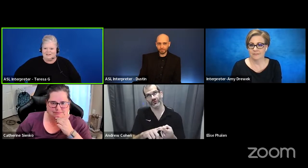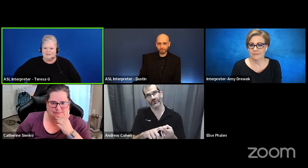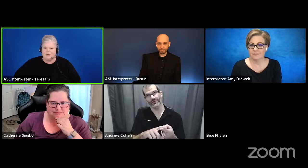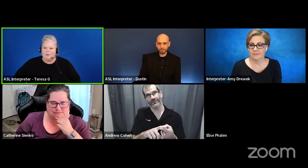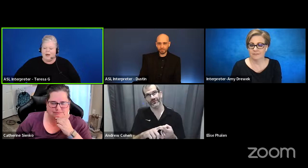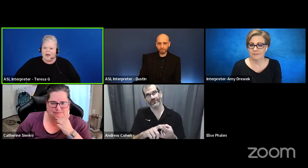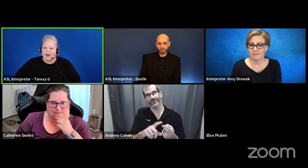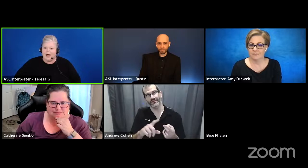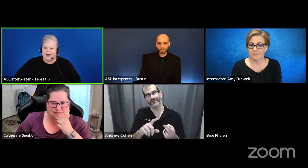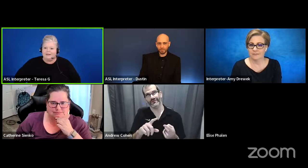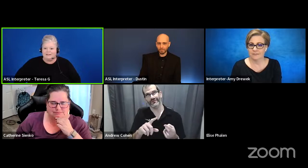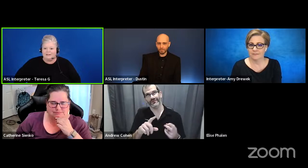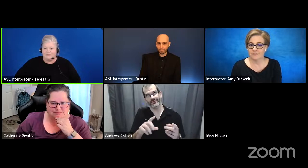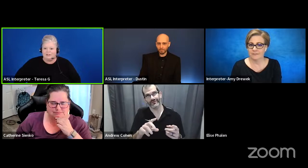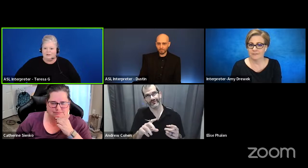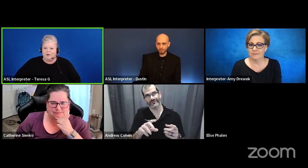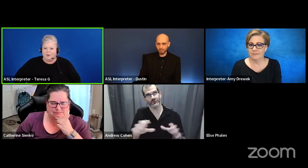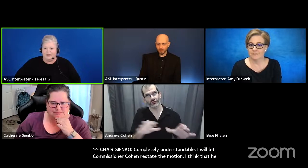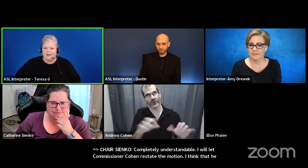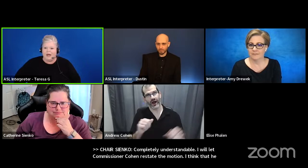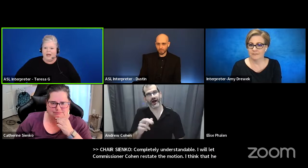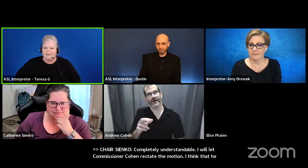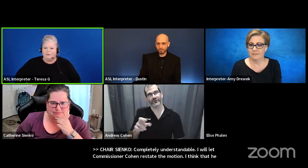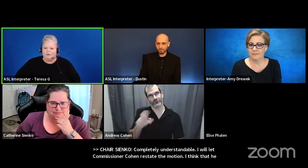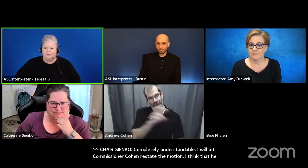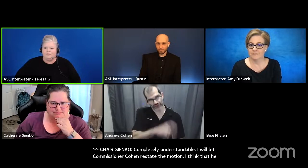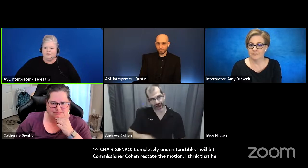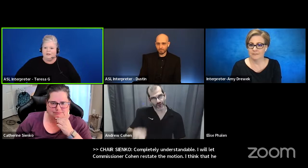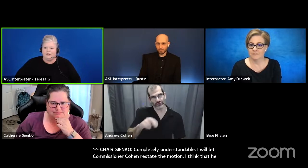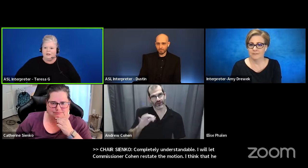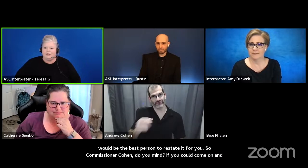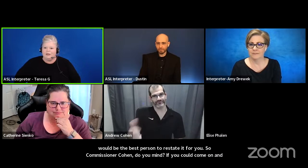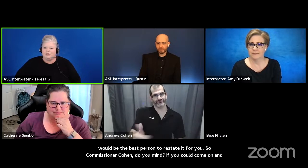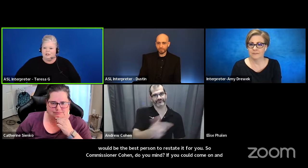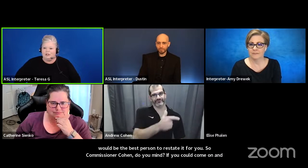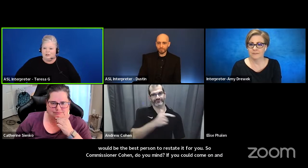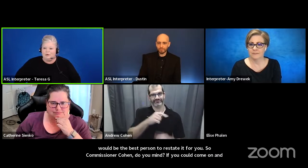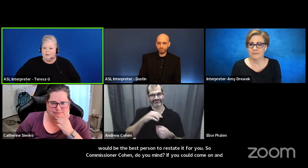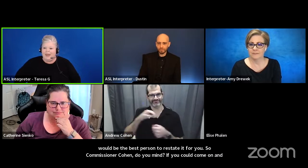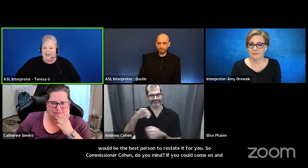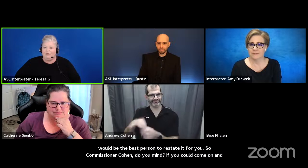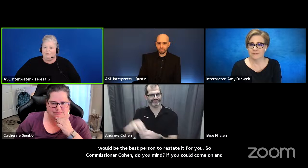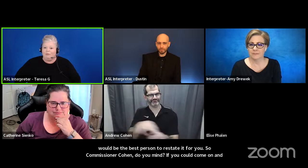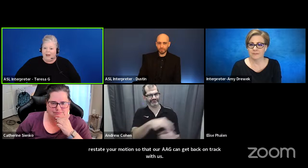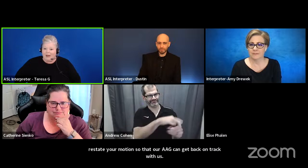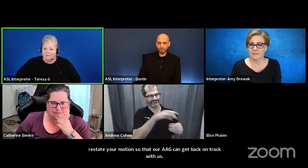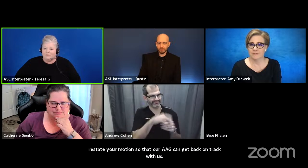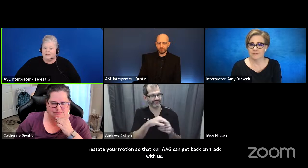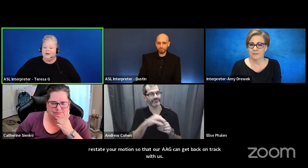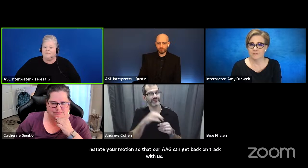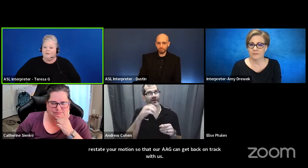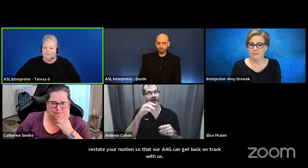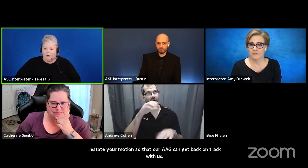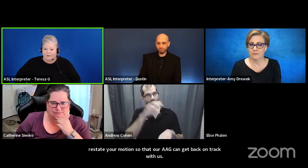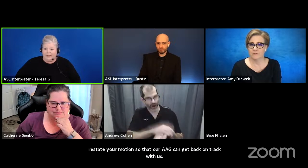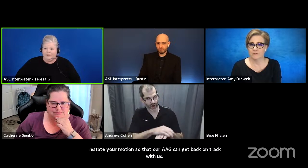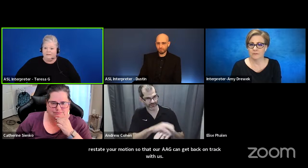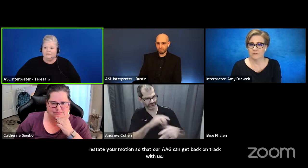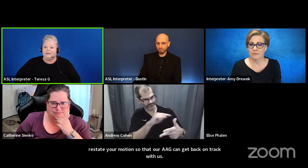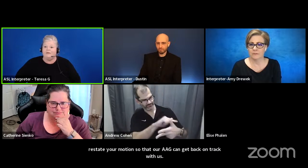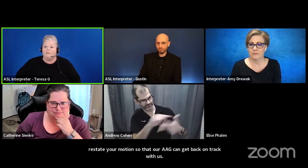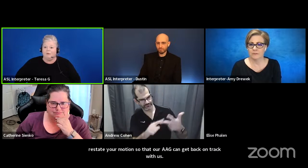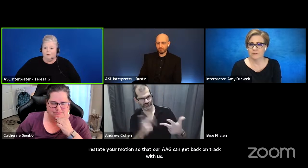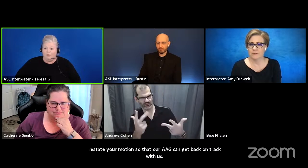Okay, yes. So this is Commissioner Cohen. I move to do a round of